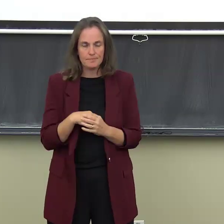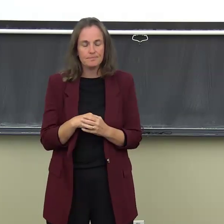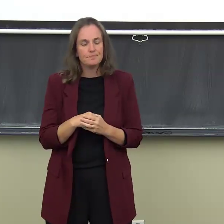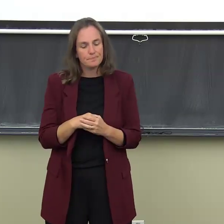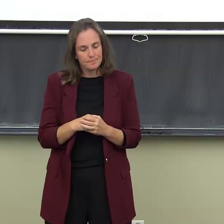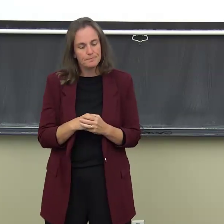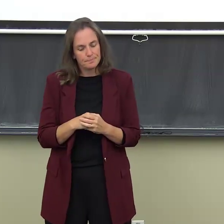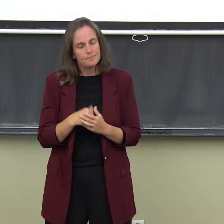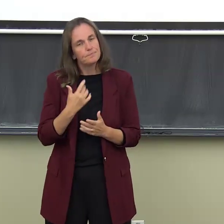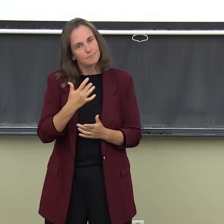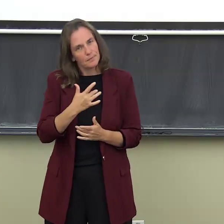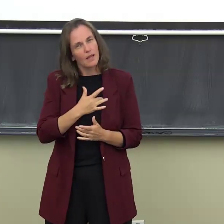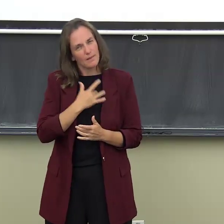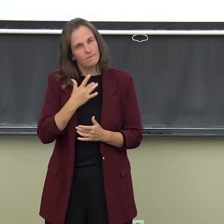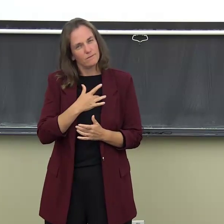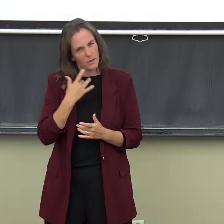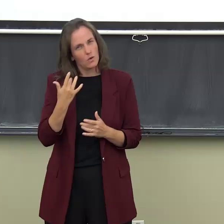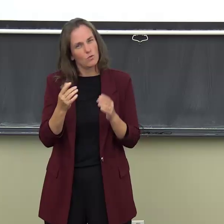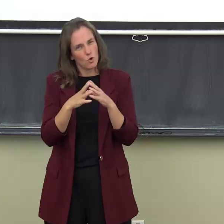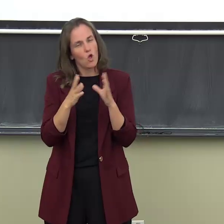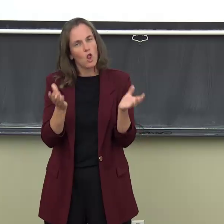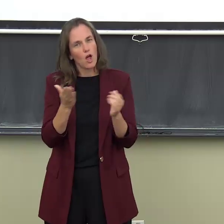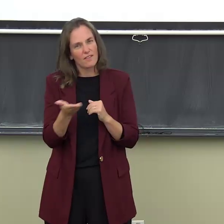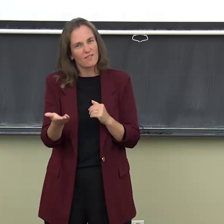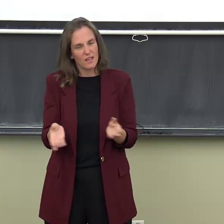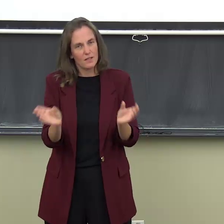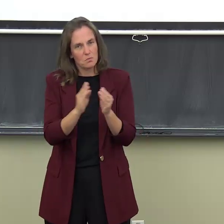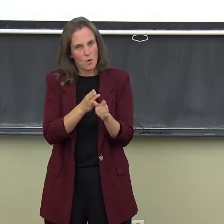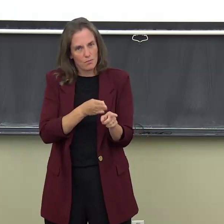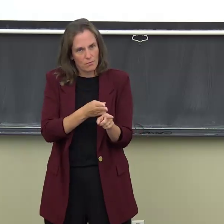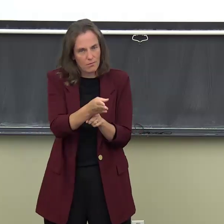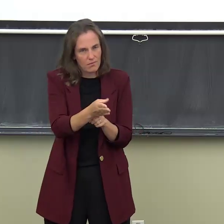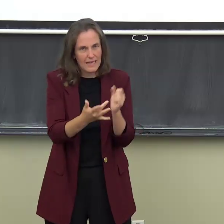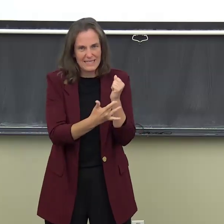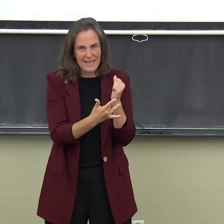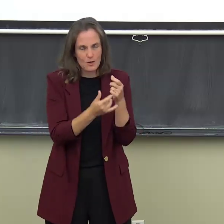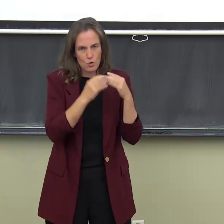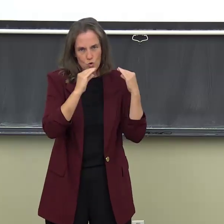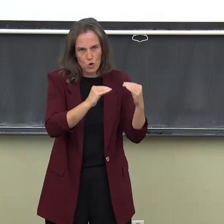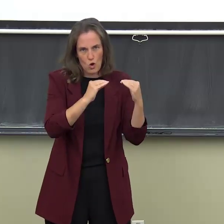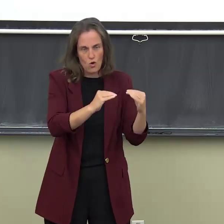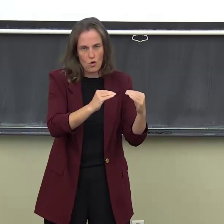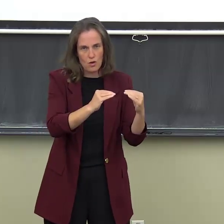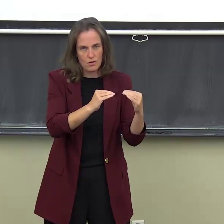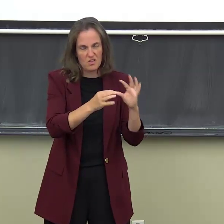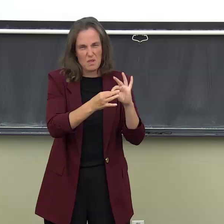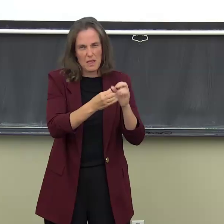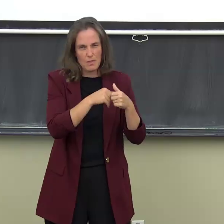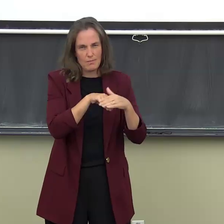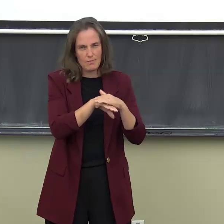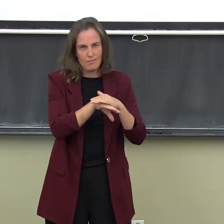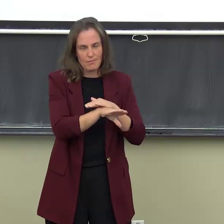And I feel too that there is a lot of things that are more technical that are taught in terms of accessibility